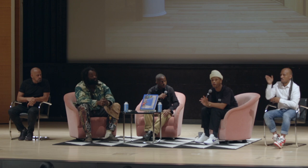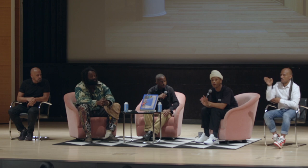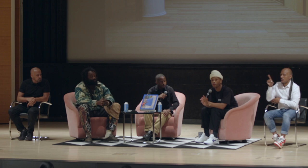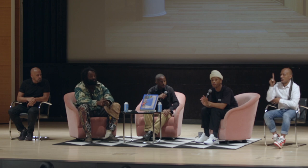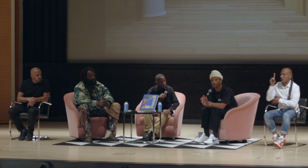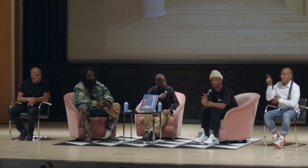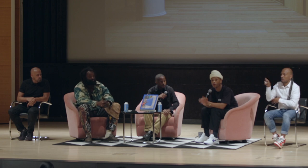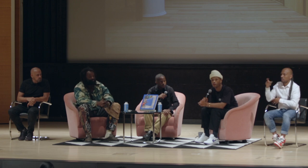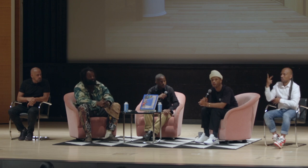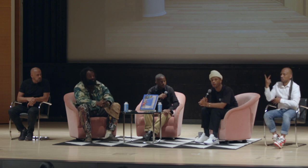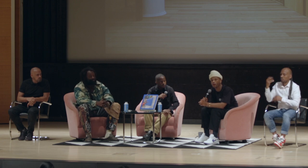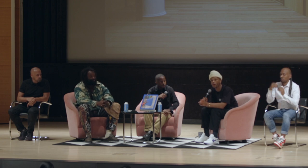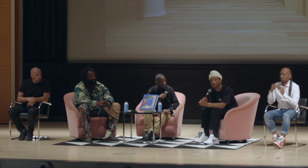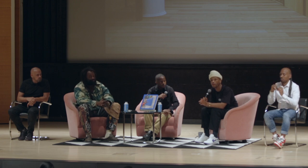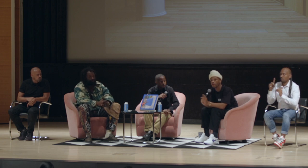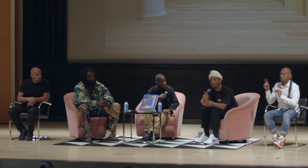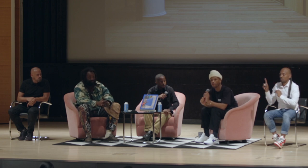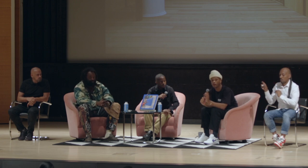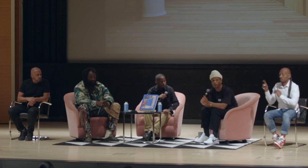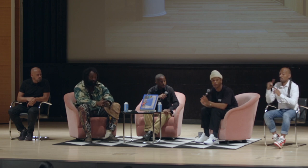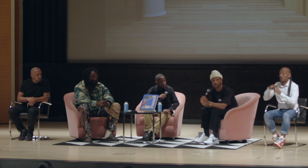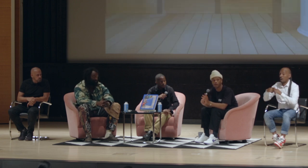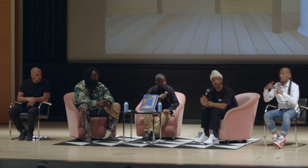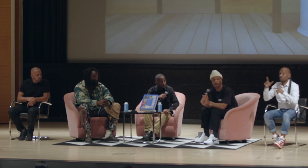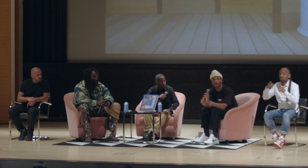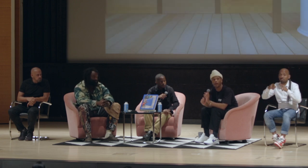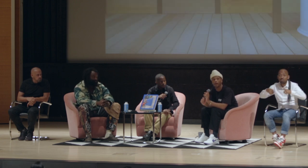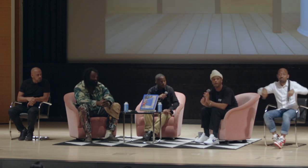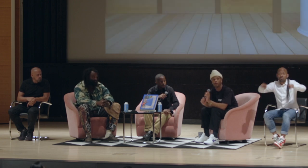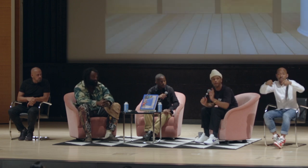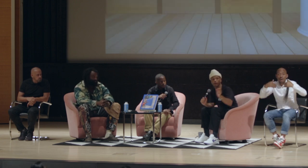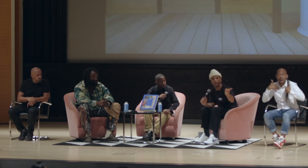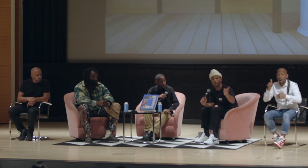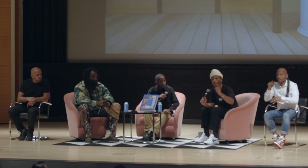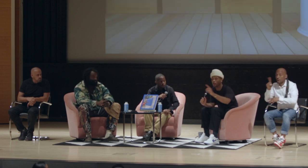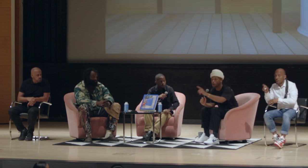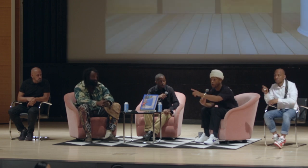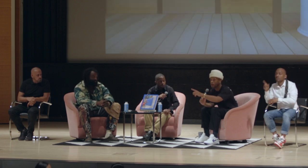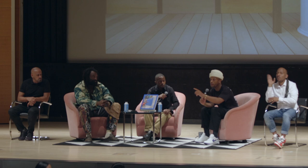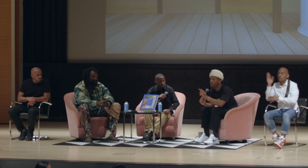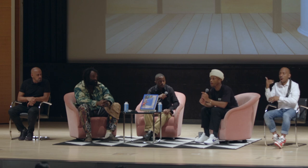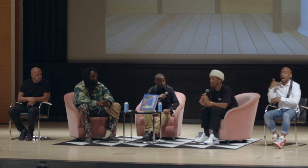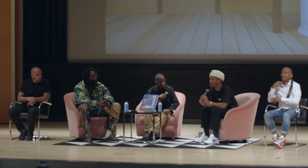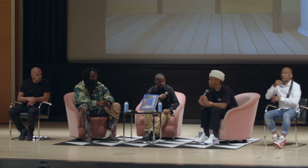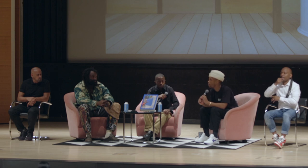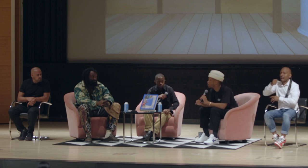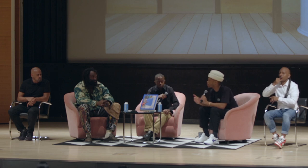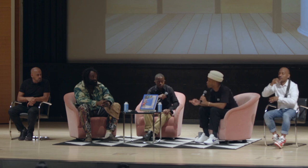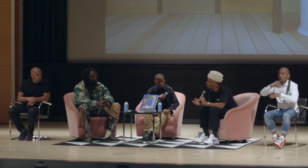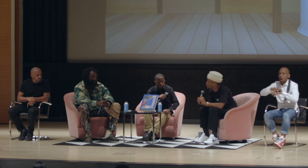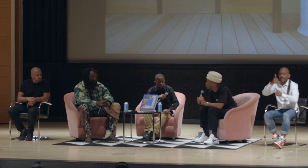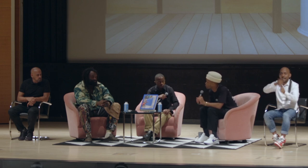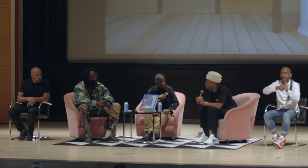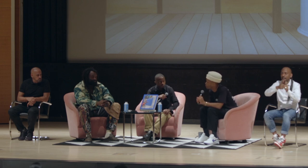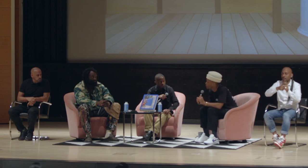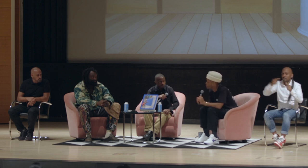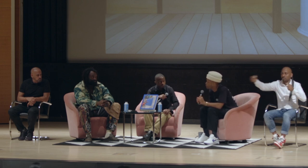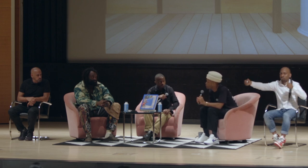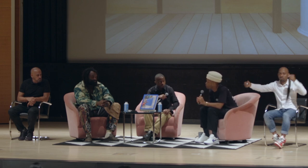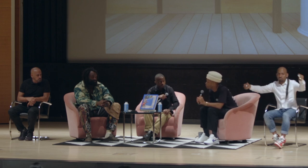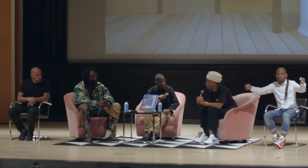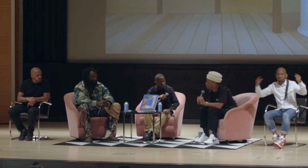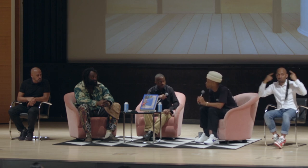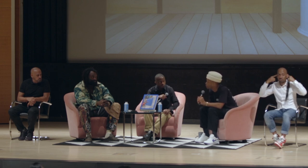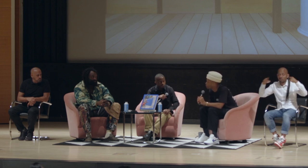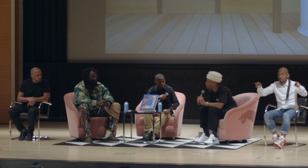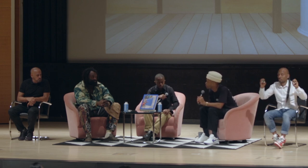it up for questions from the audience. And so if you have questions, there'll be microphones in each end. The first question